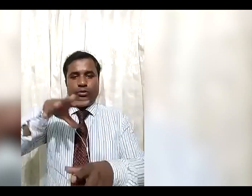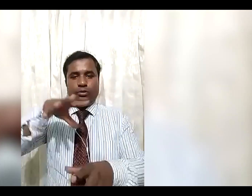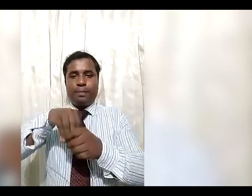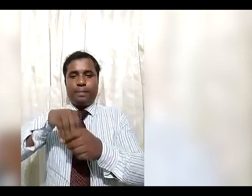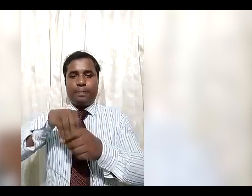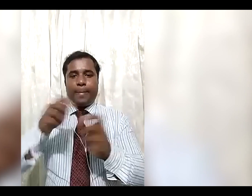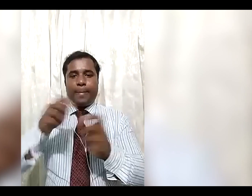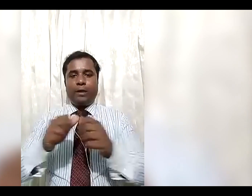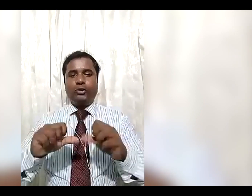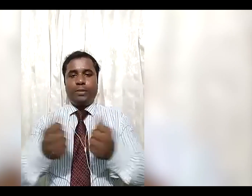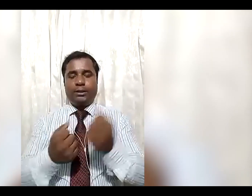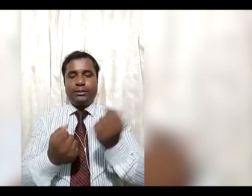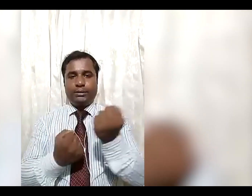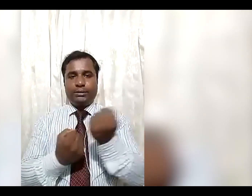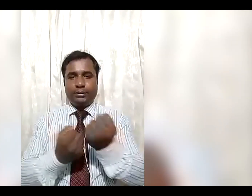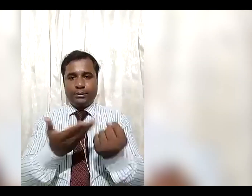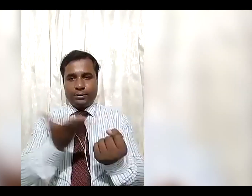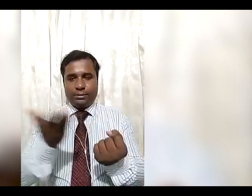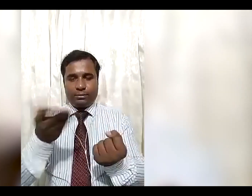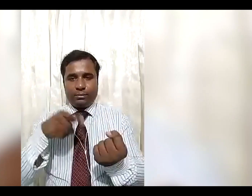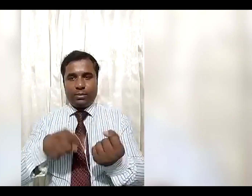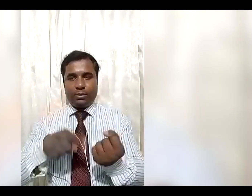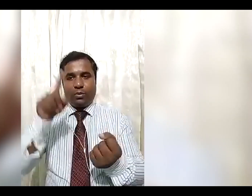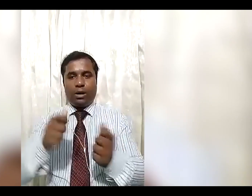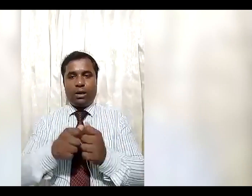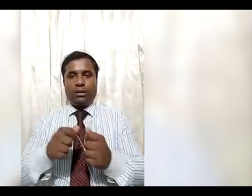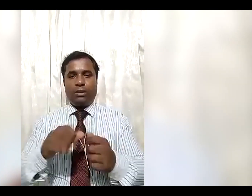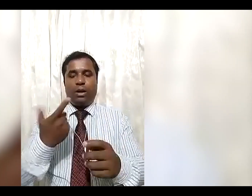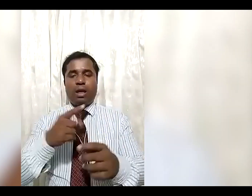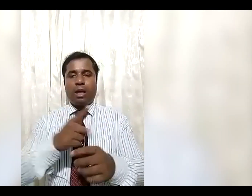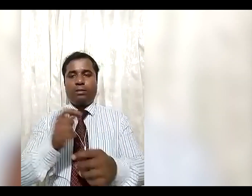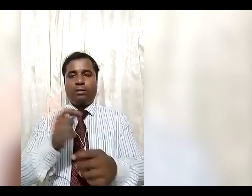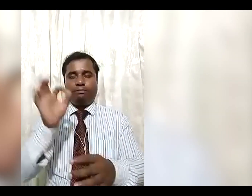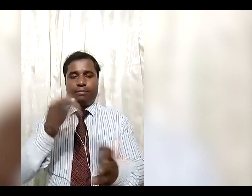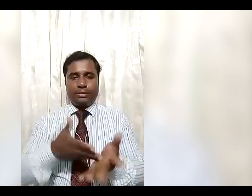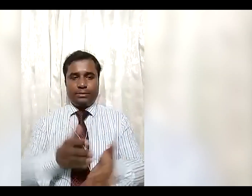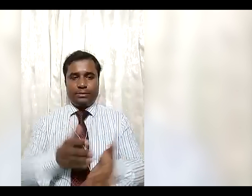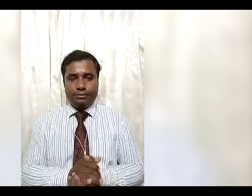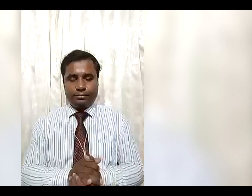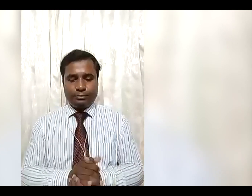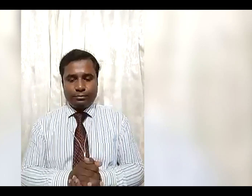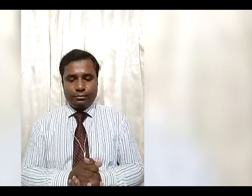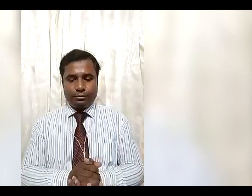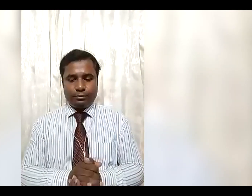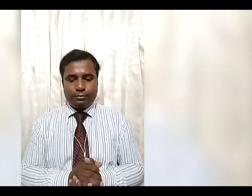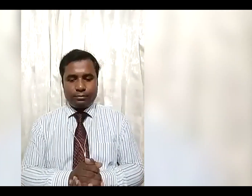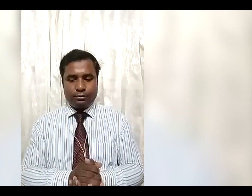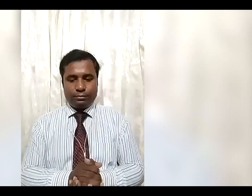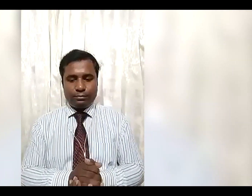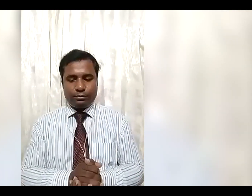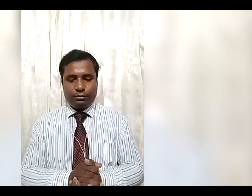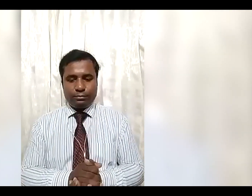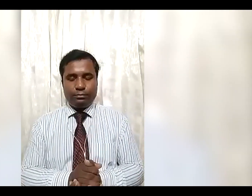their capabilities, compete and succeed in the 21st century." And we want them to be able to have a